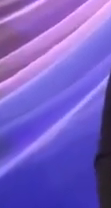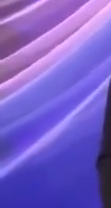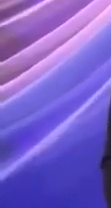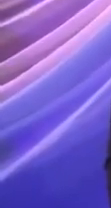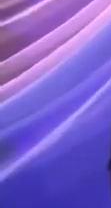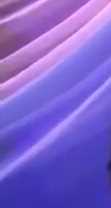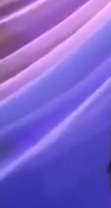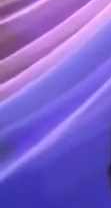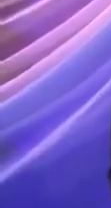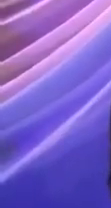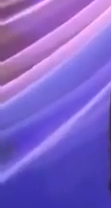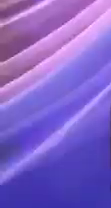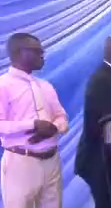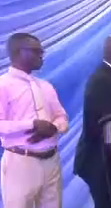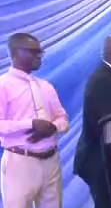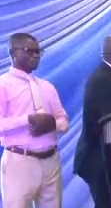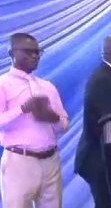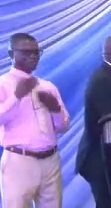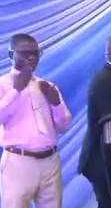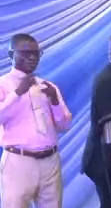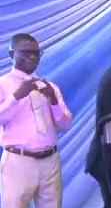Thank you very much.